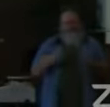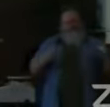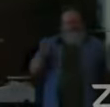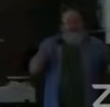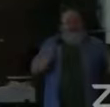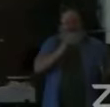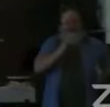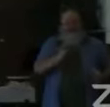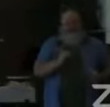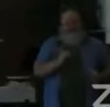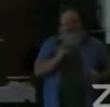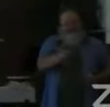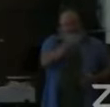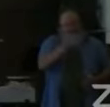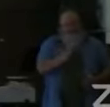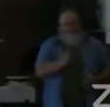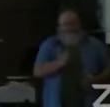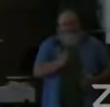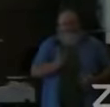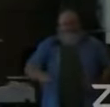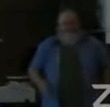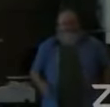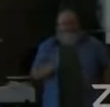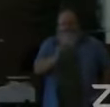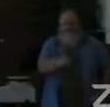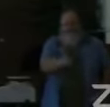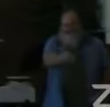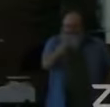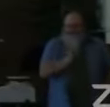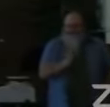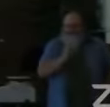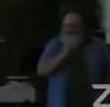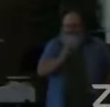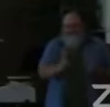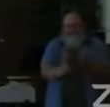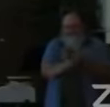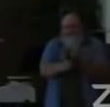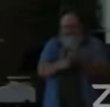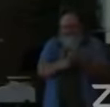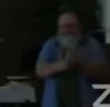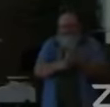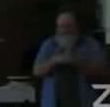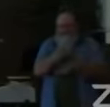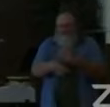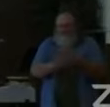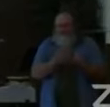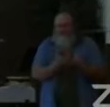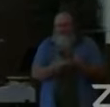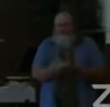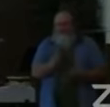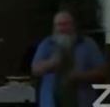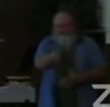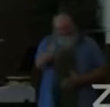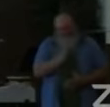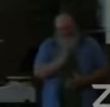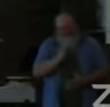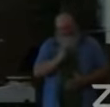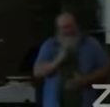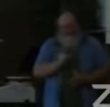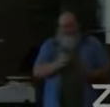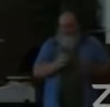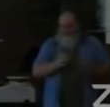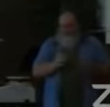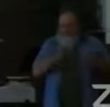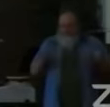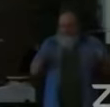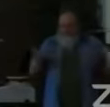He's infinite. God is the creator of everything. God is all powerful. God is all knowing. And